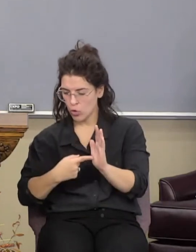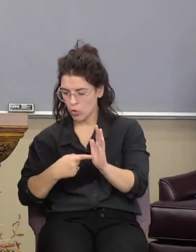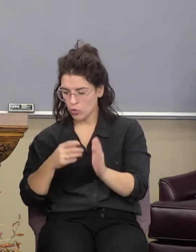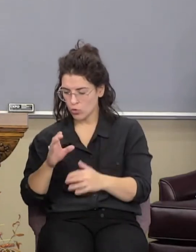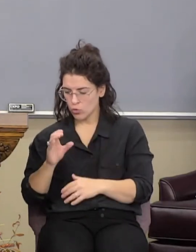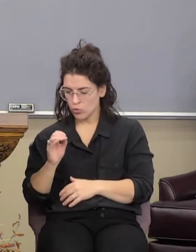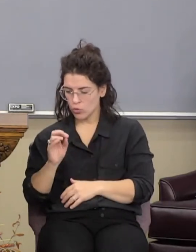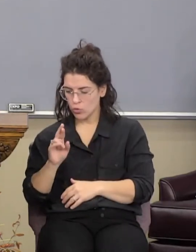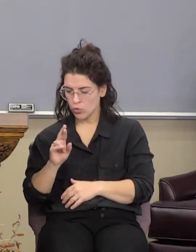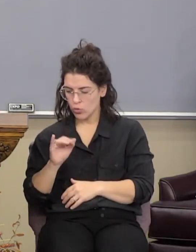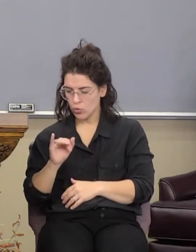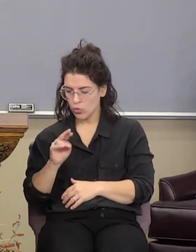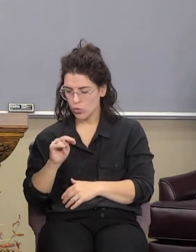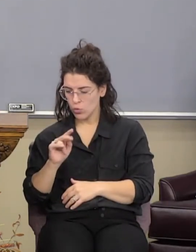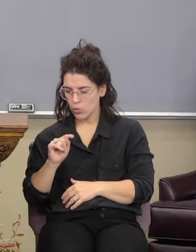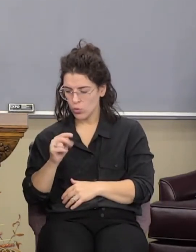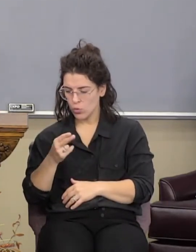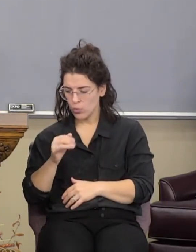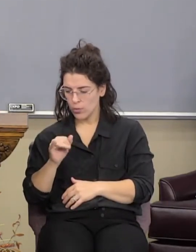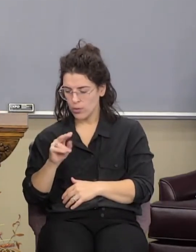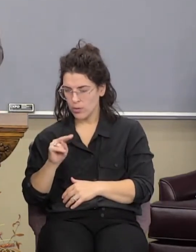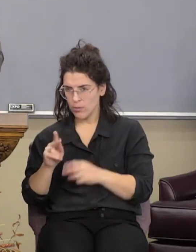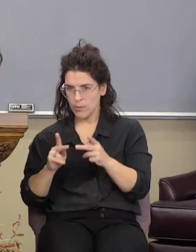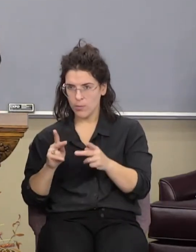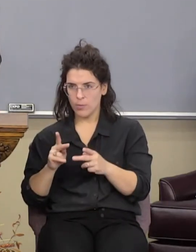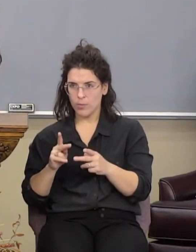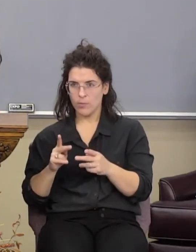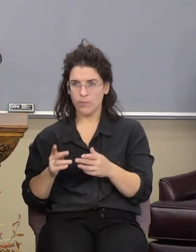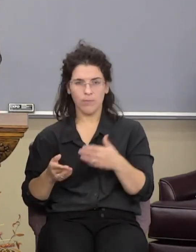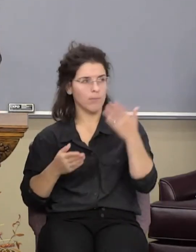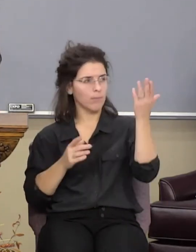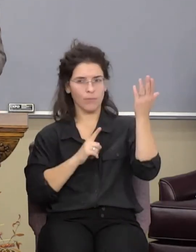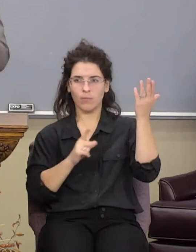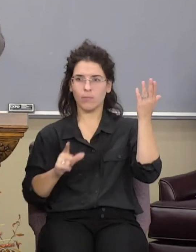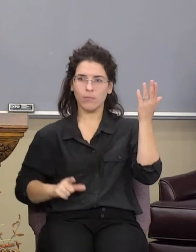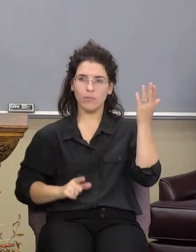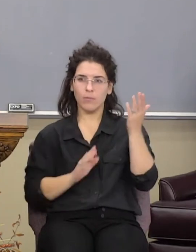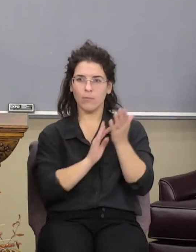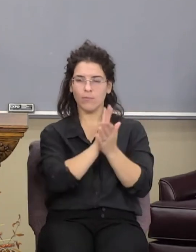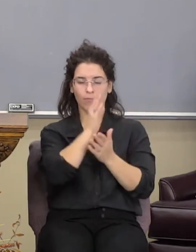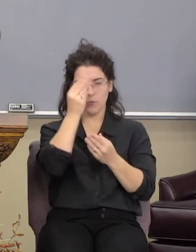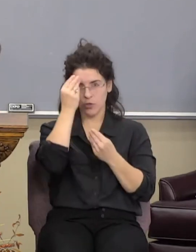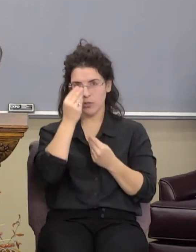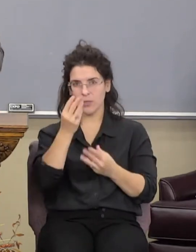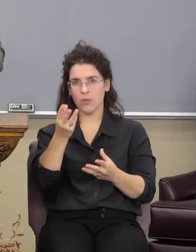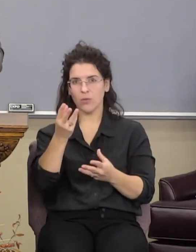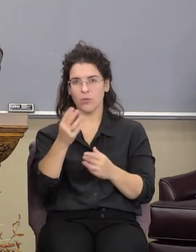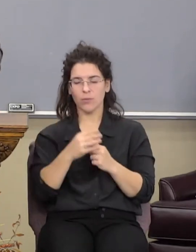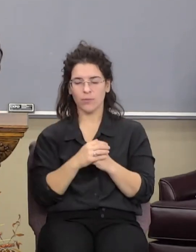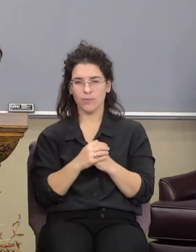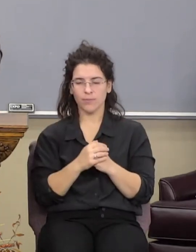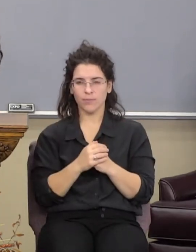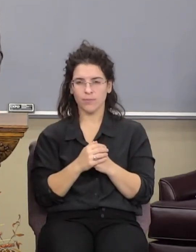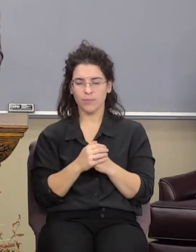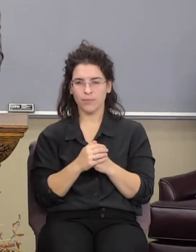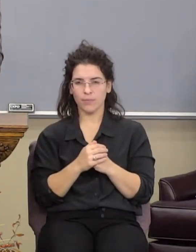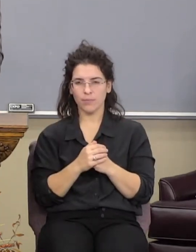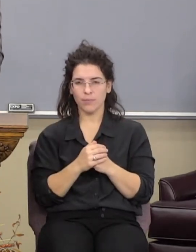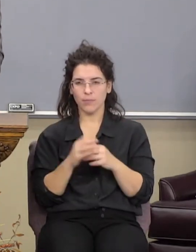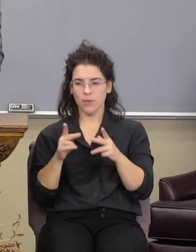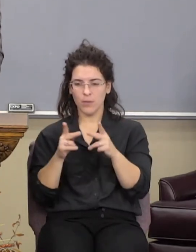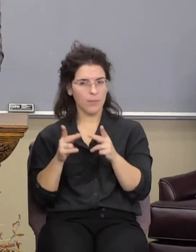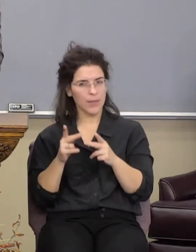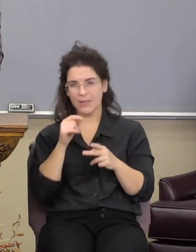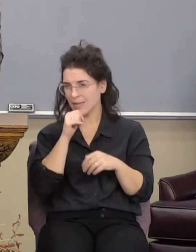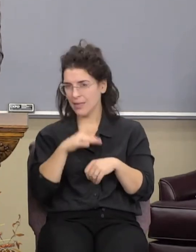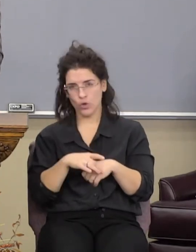you know, when he addresses the Lord of glory, I'm just going to tell you because the place isn't